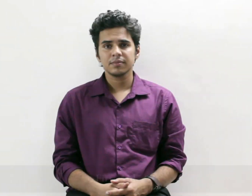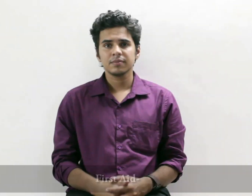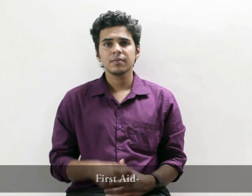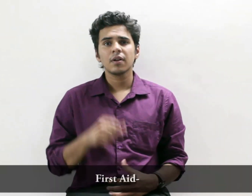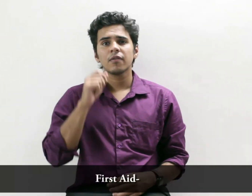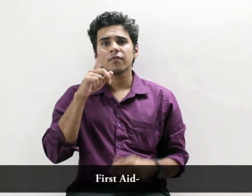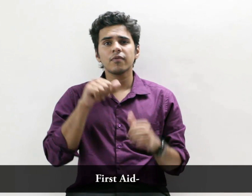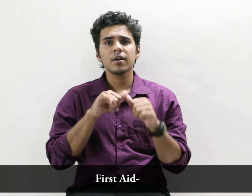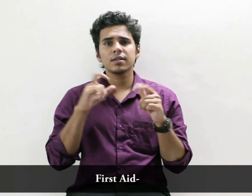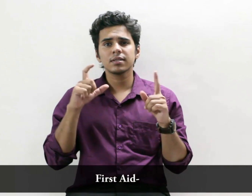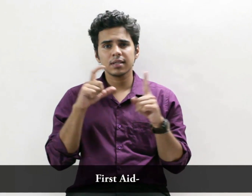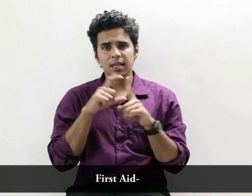First aid.